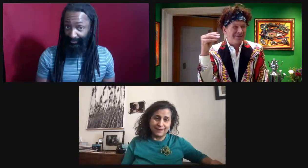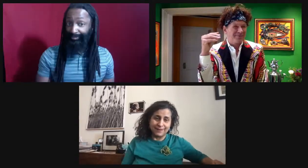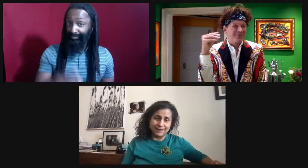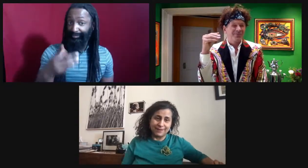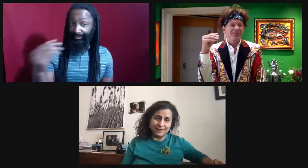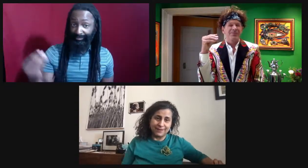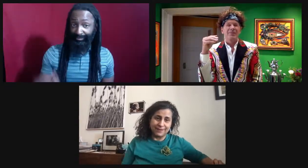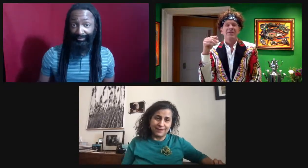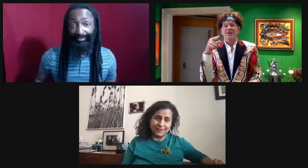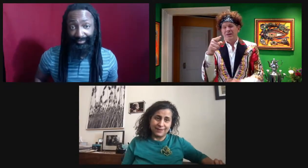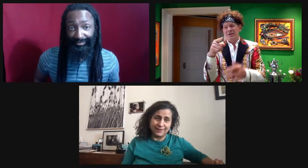And,